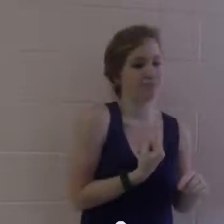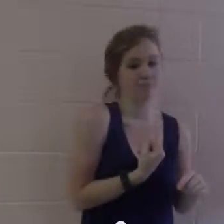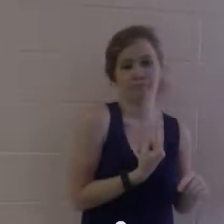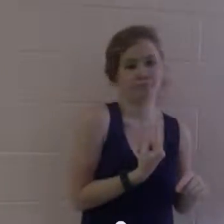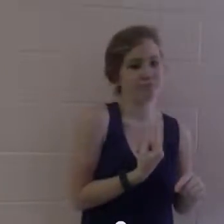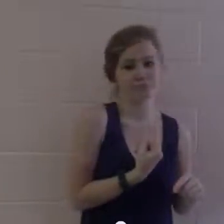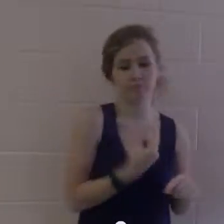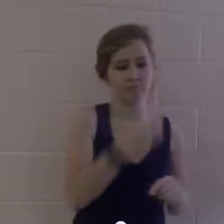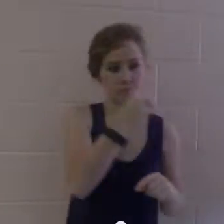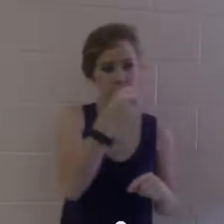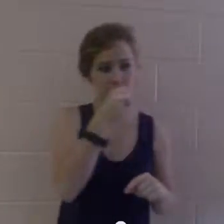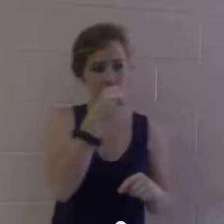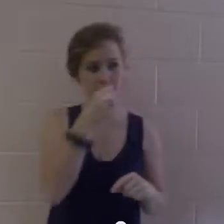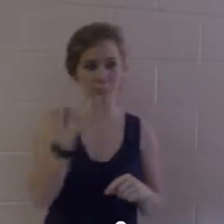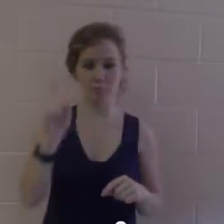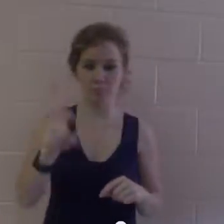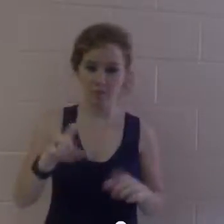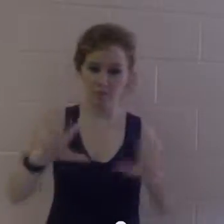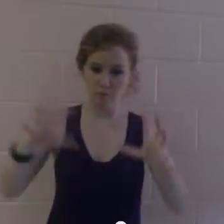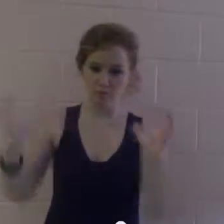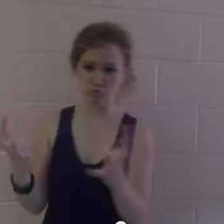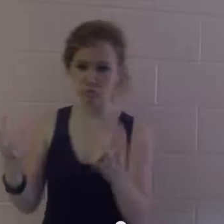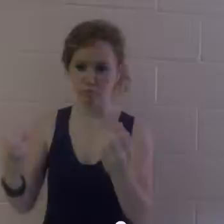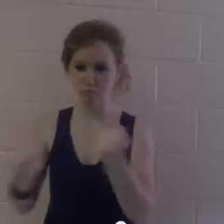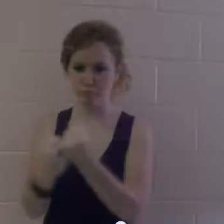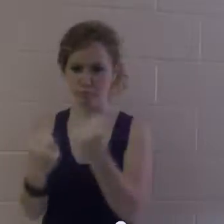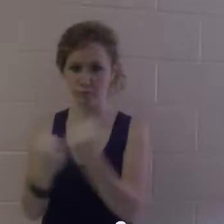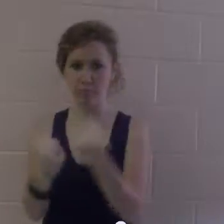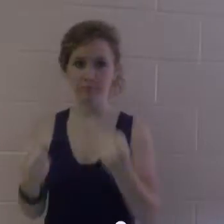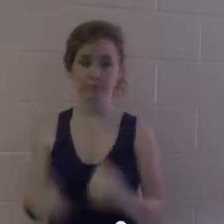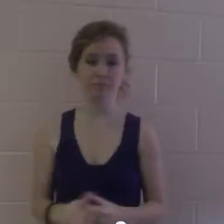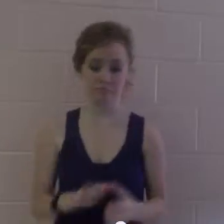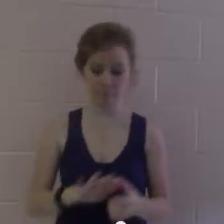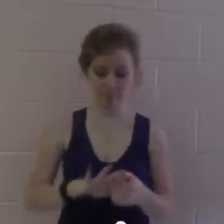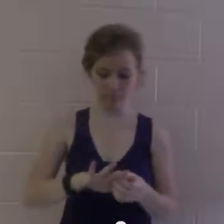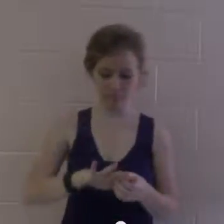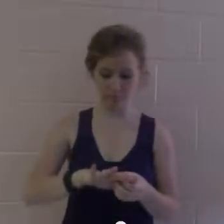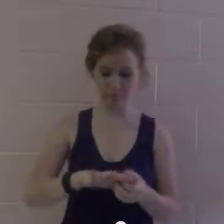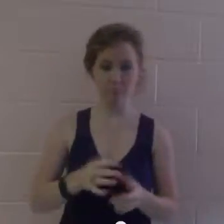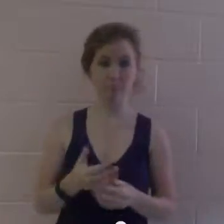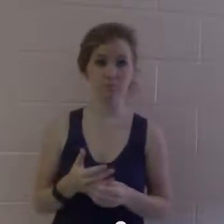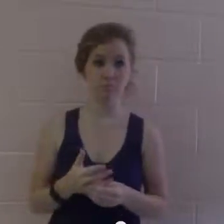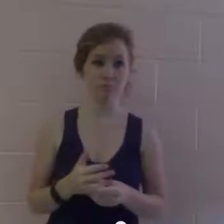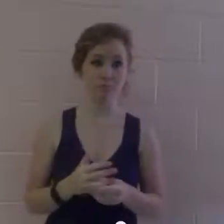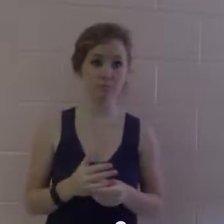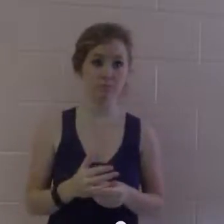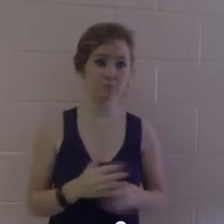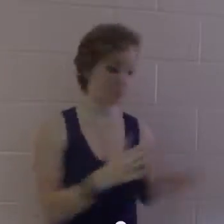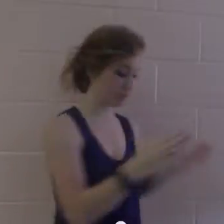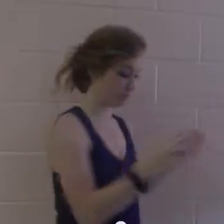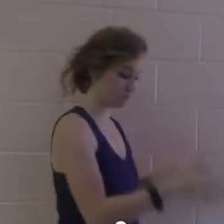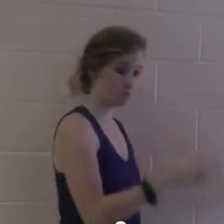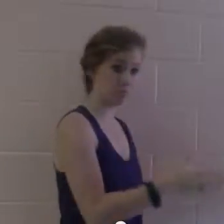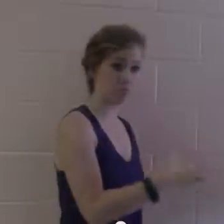You need your family. You can't survive in this area alone. You need the support of the large group.